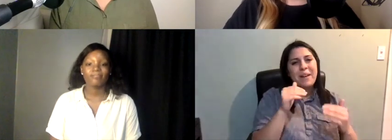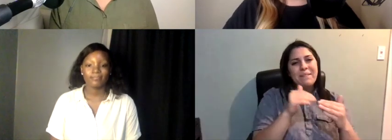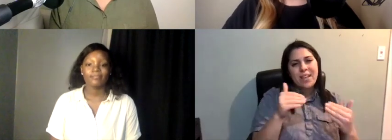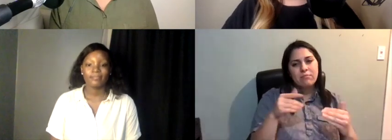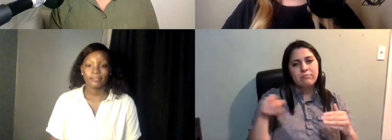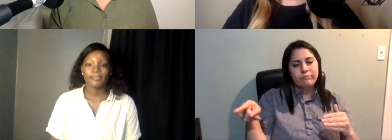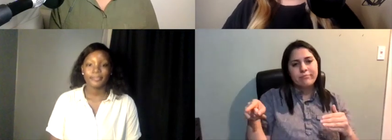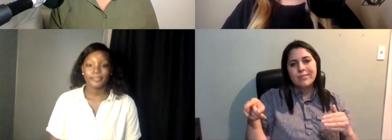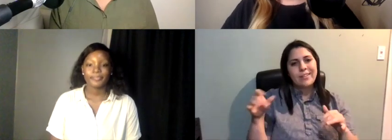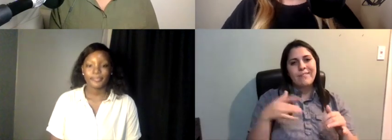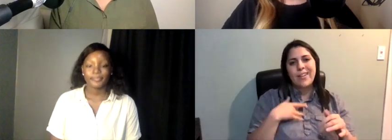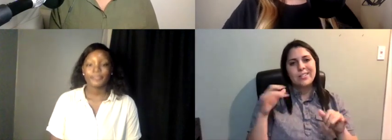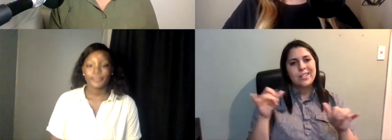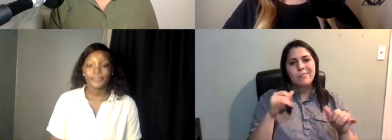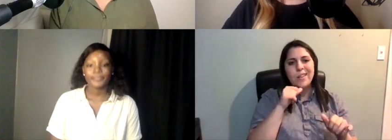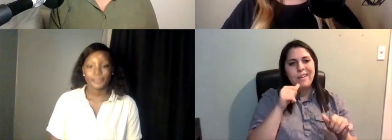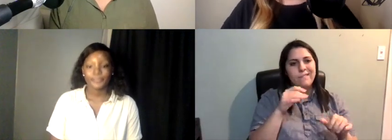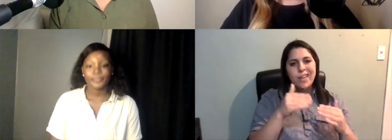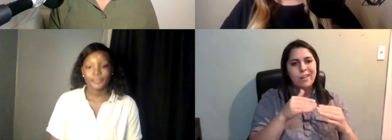Exactly.